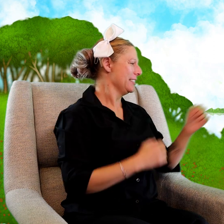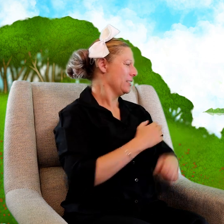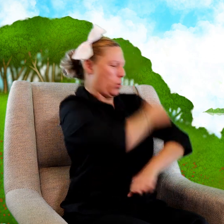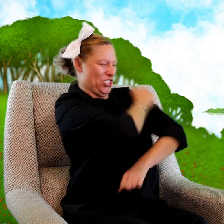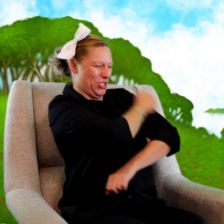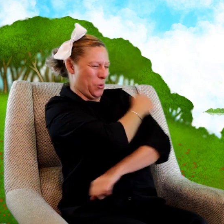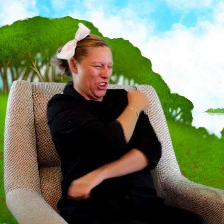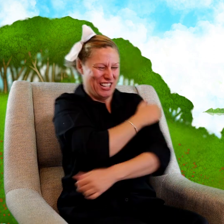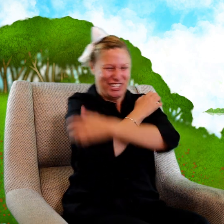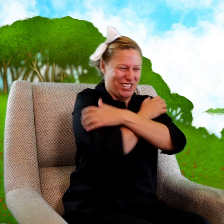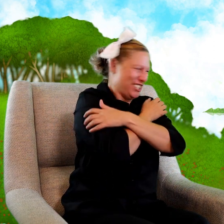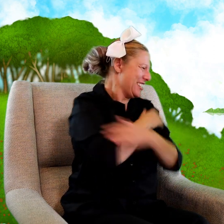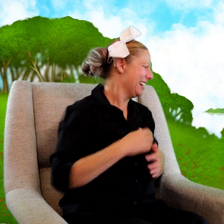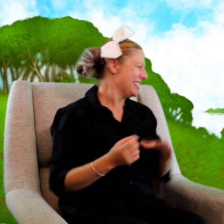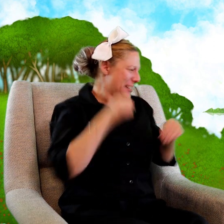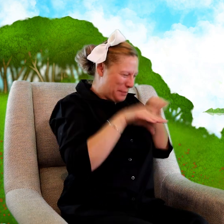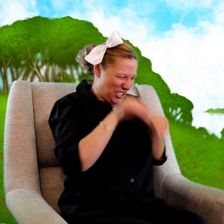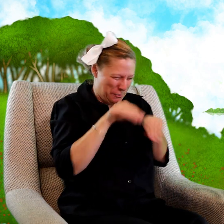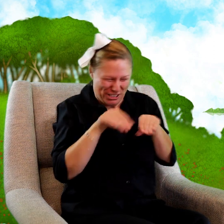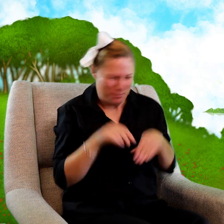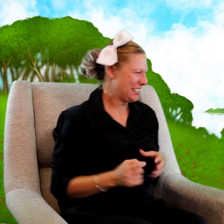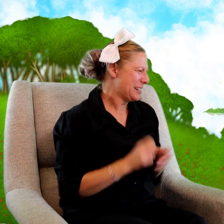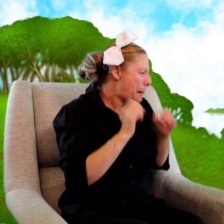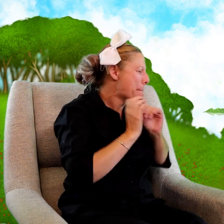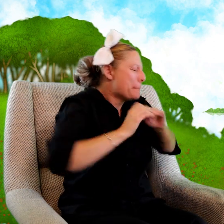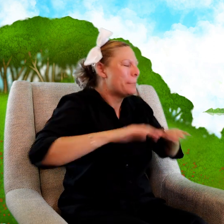Ah, splish, splash, mmmmm.